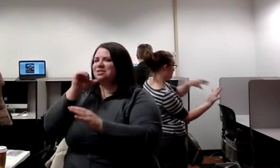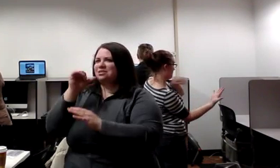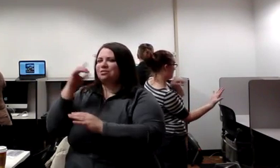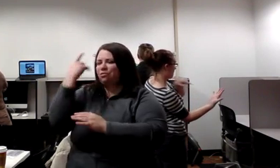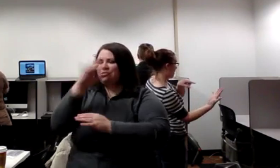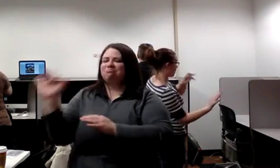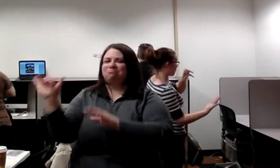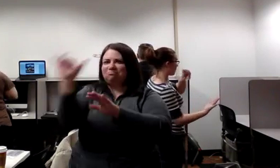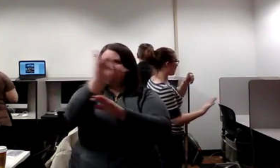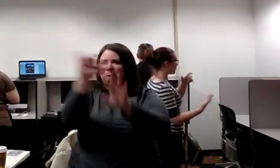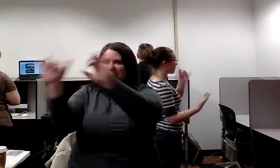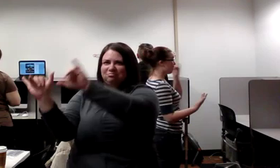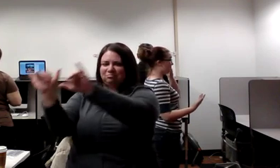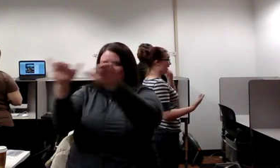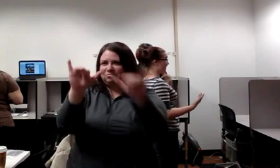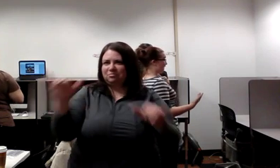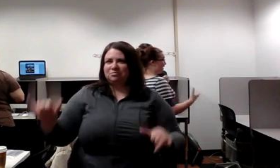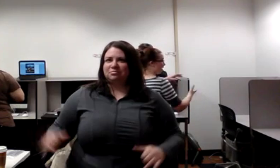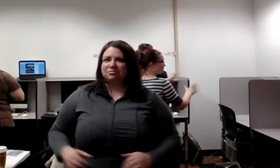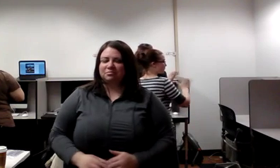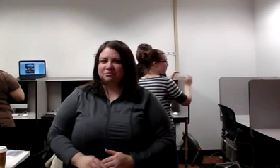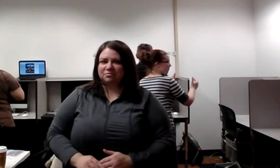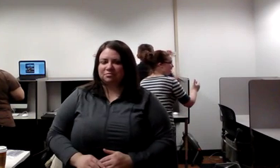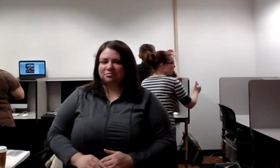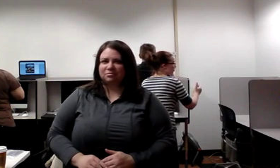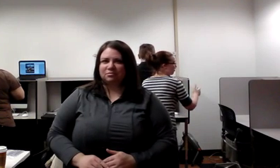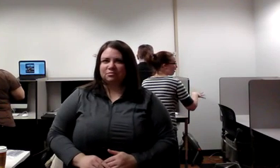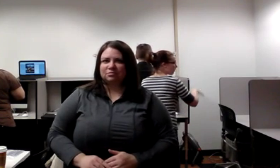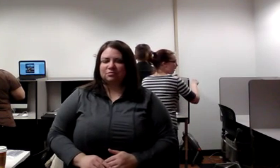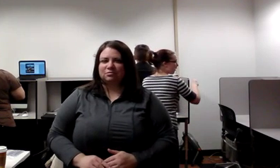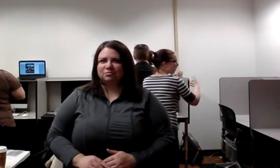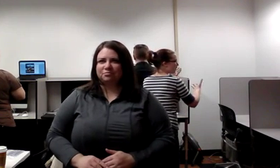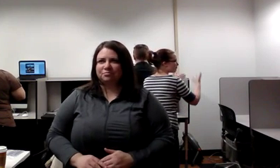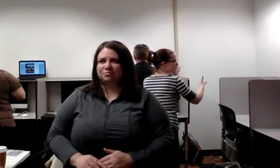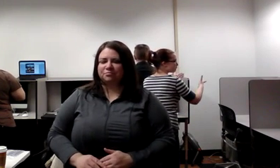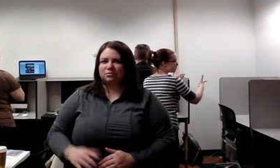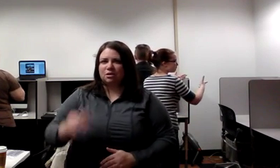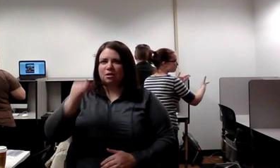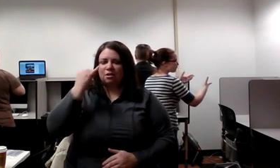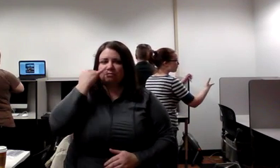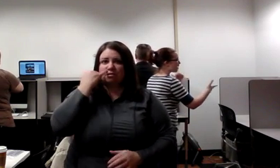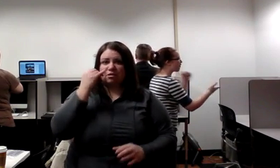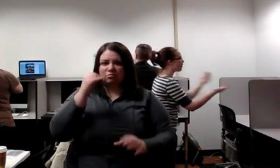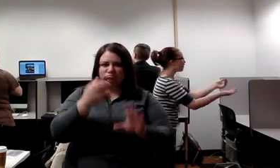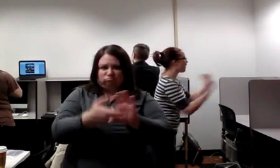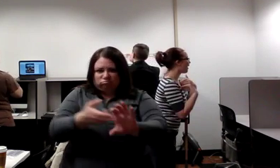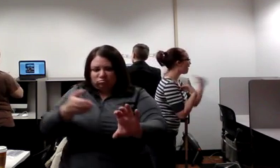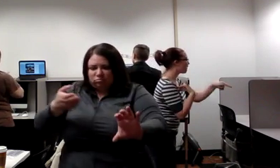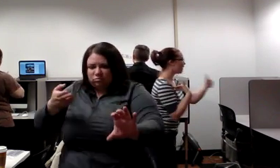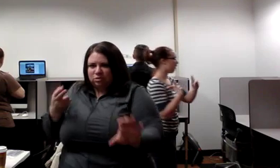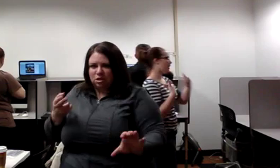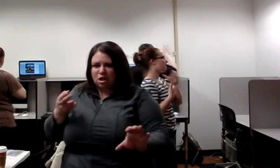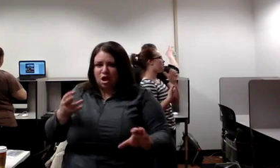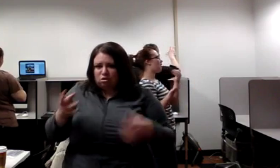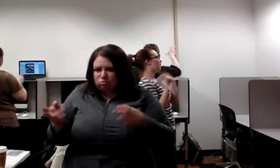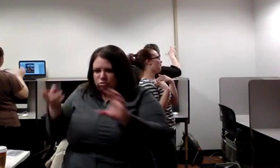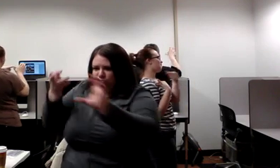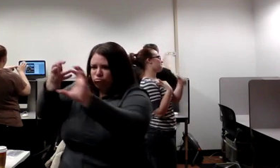Thanks, Lisa. Everybody's doing great. If I had never dropped out, I would have never dropped in on that calligraphy class, and personal computers might not have